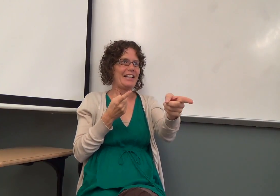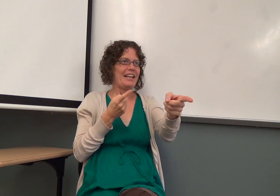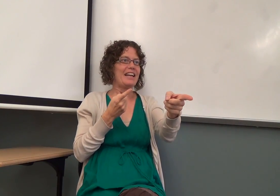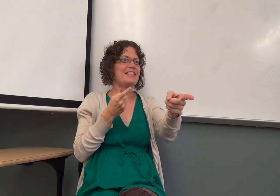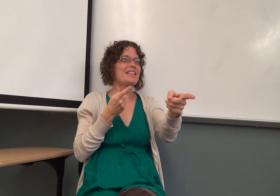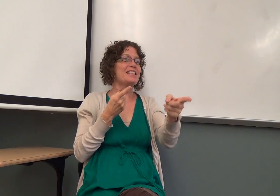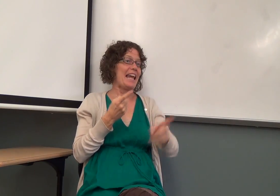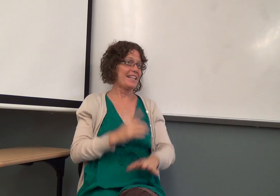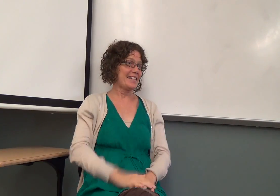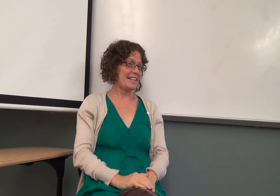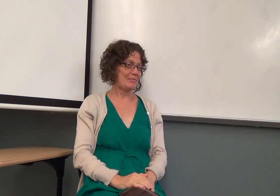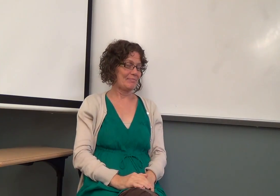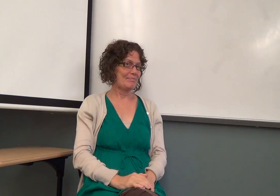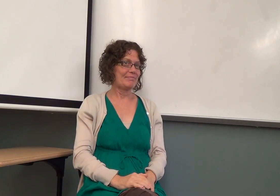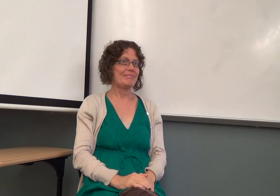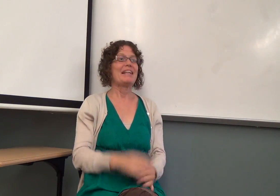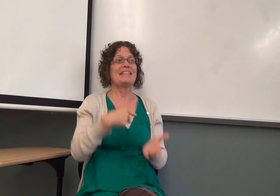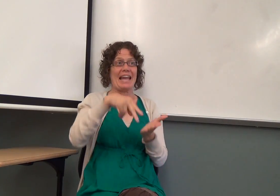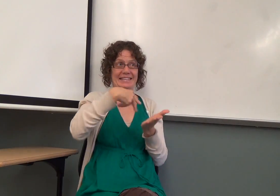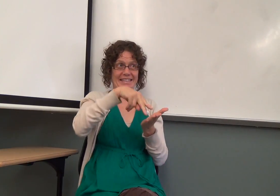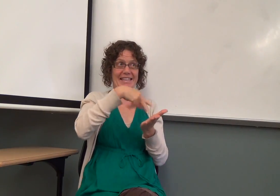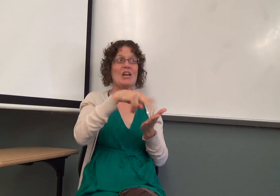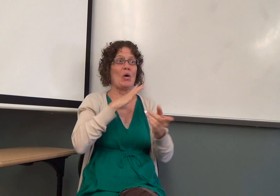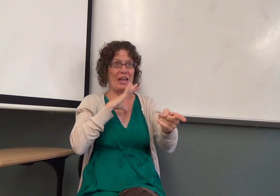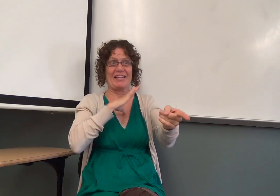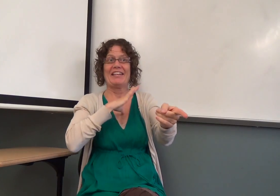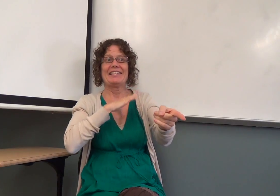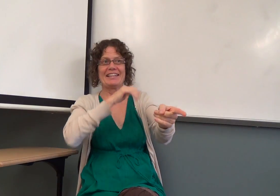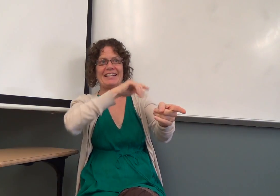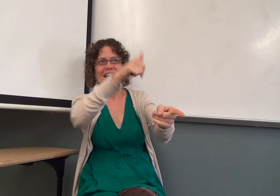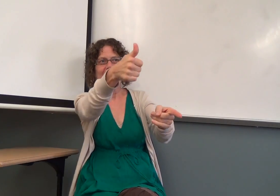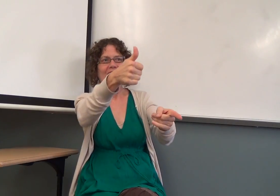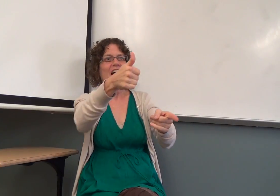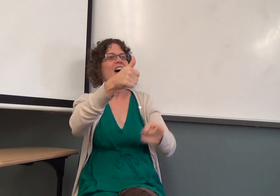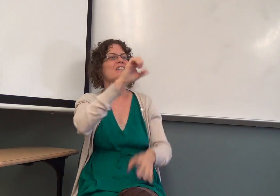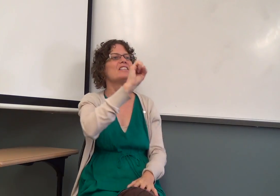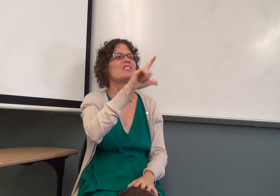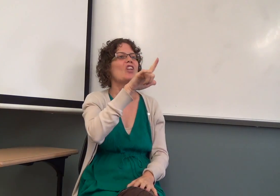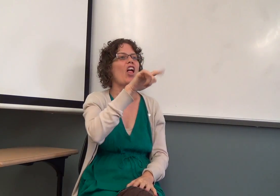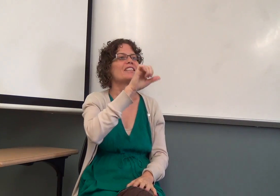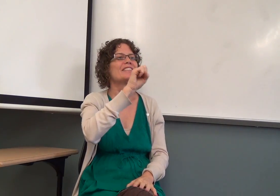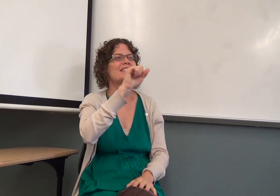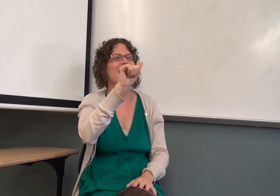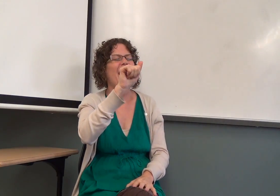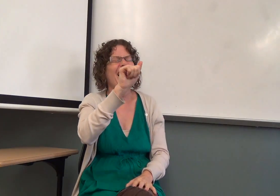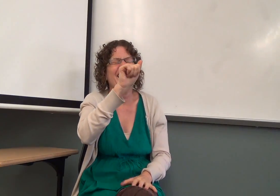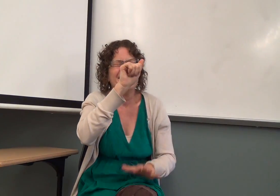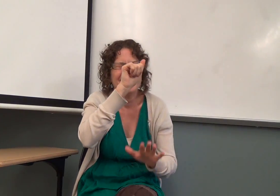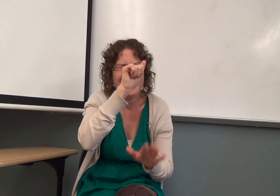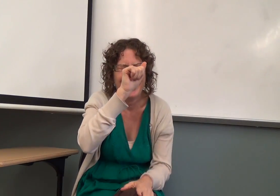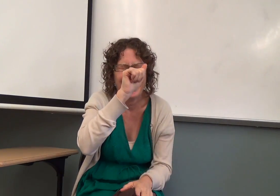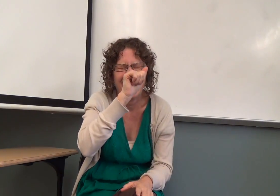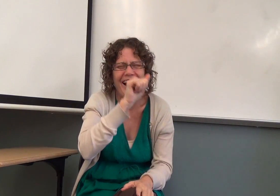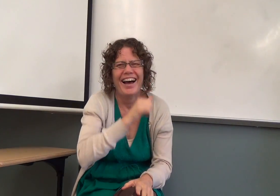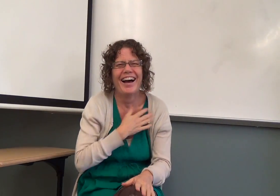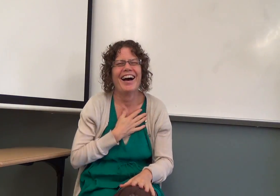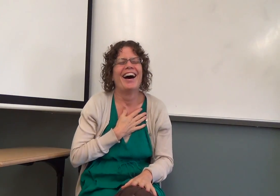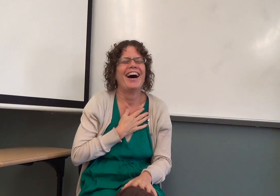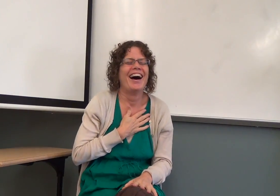I said dancing. Dancing. Okay, good, good. And then I said salsa. Salsa. Nice. I'm gonna have to see some of those